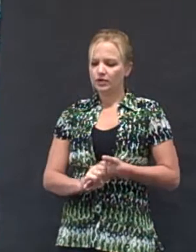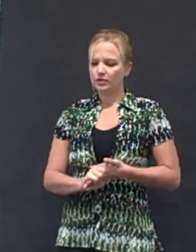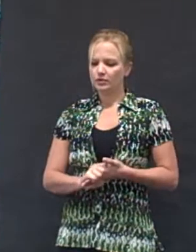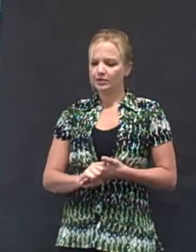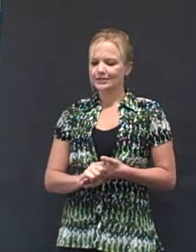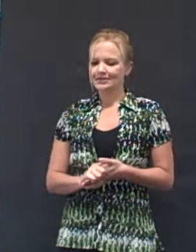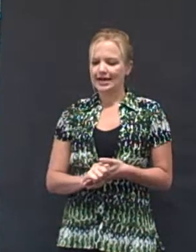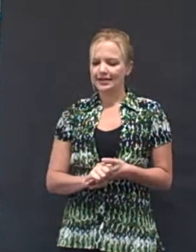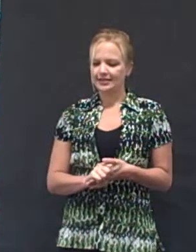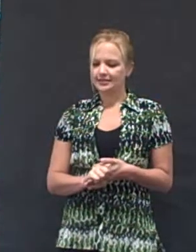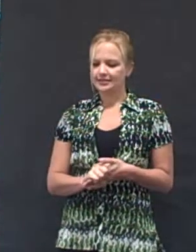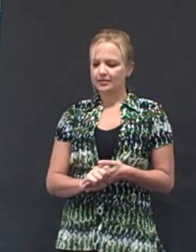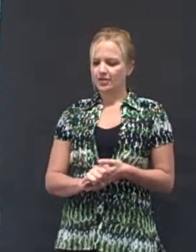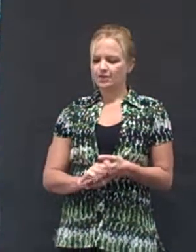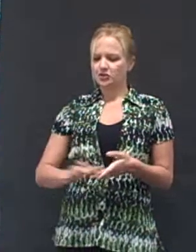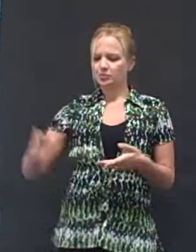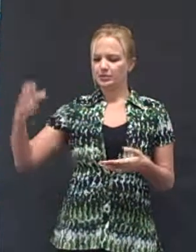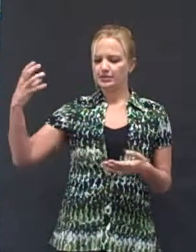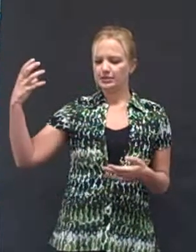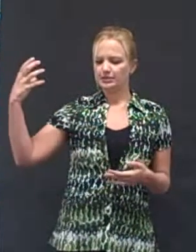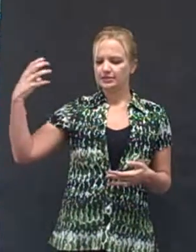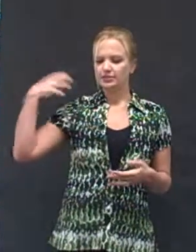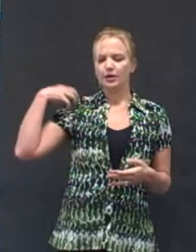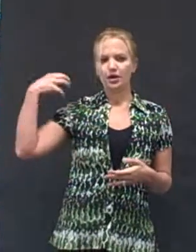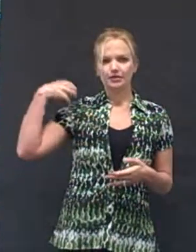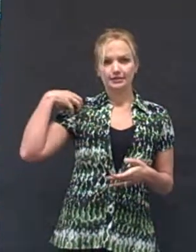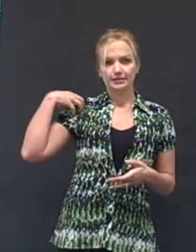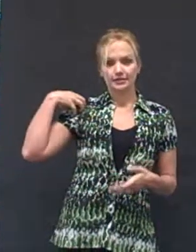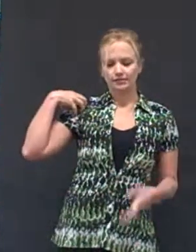Our work status, our first person is the boss.